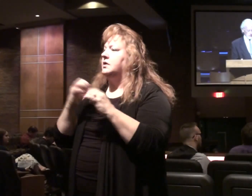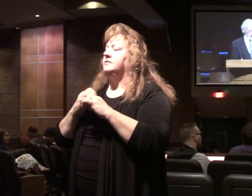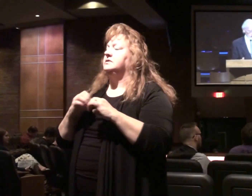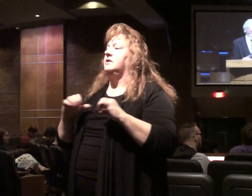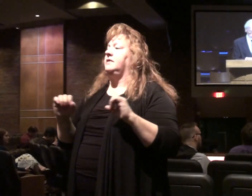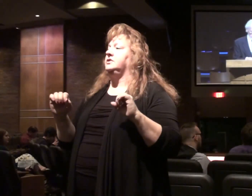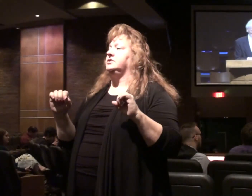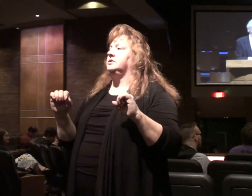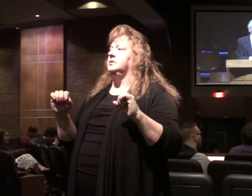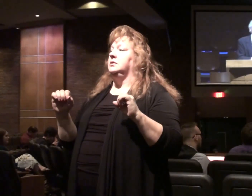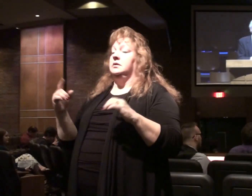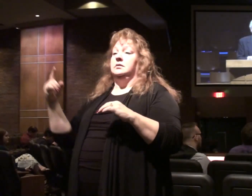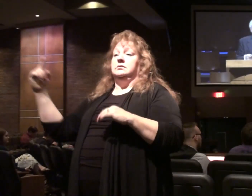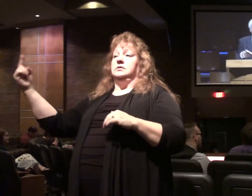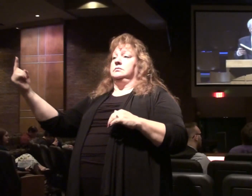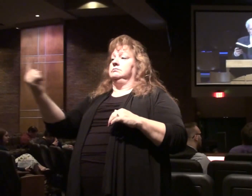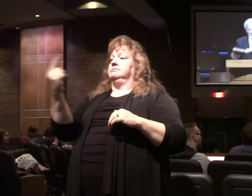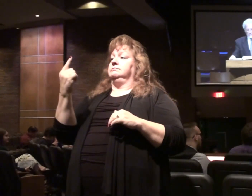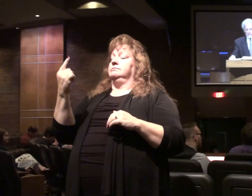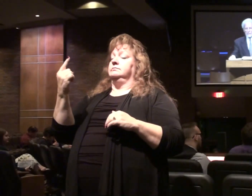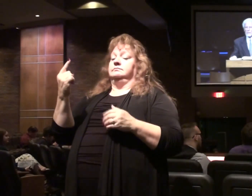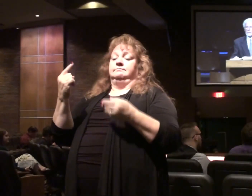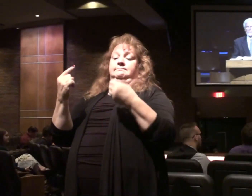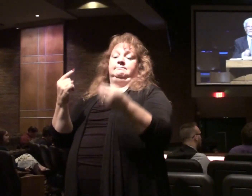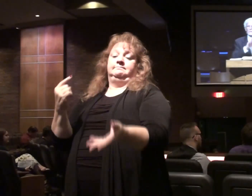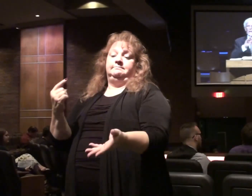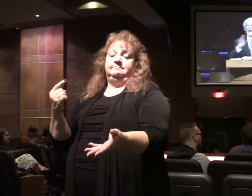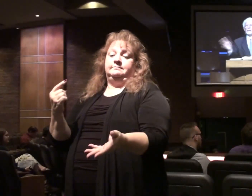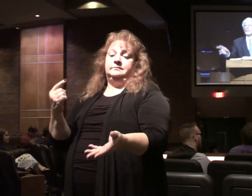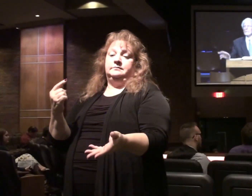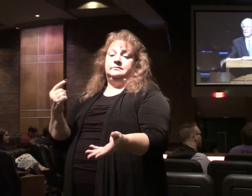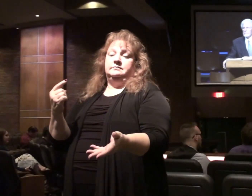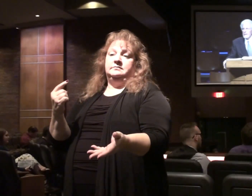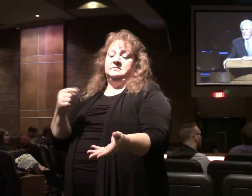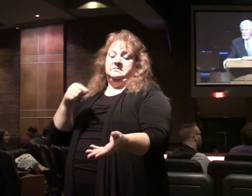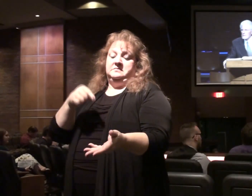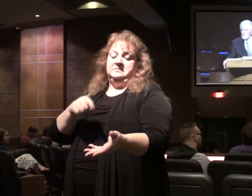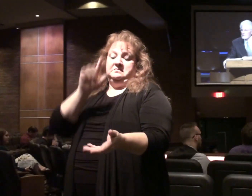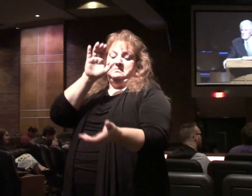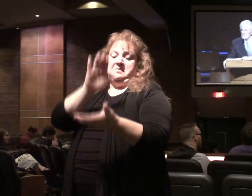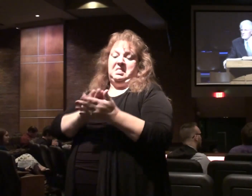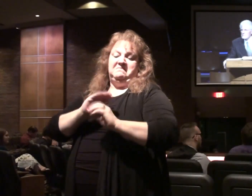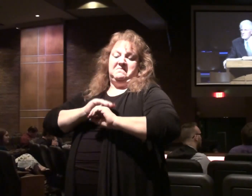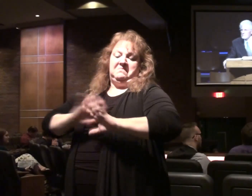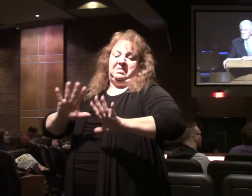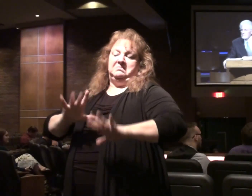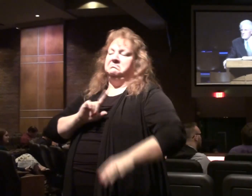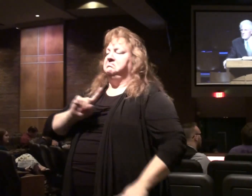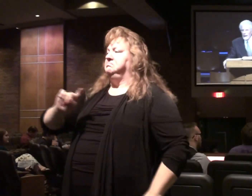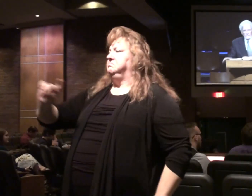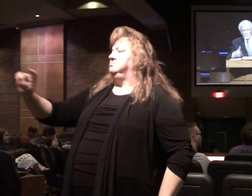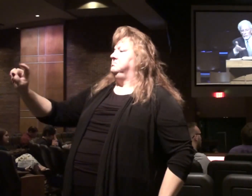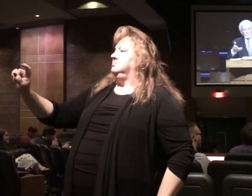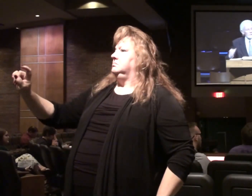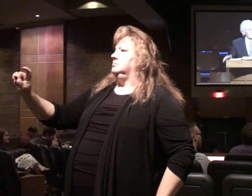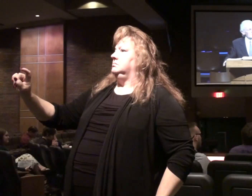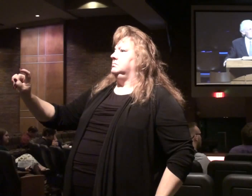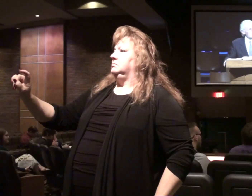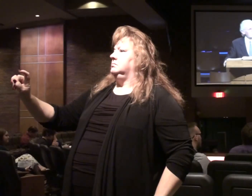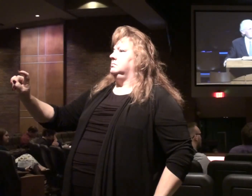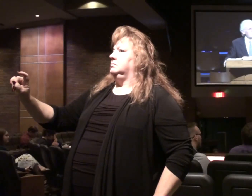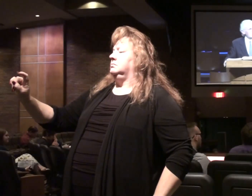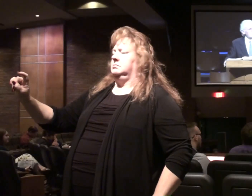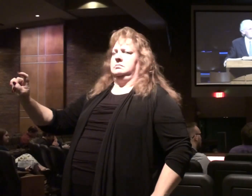salvation. One day he walked in my office, laid on the desk like this, and said, I don't believe any of it. I just learned it.